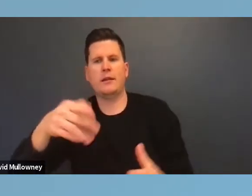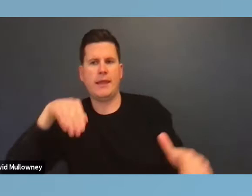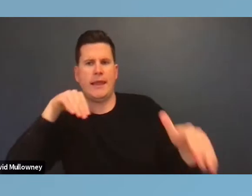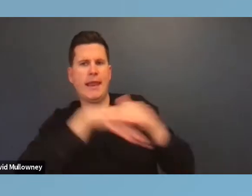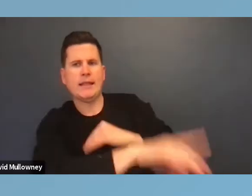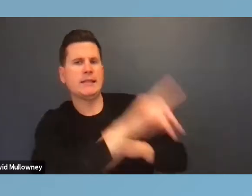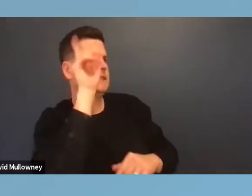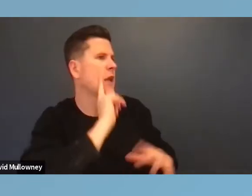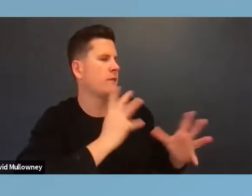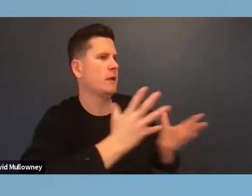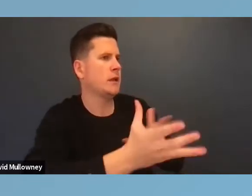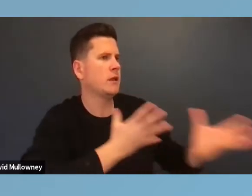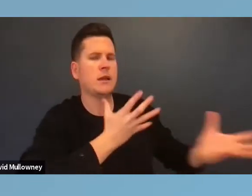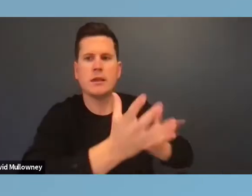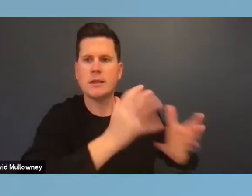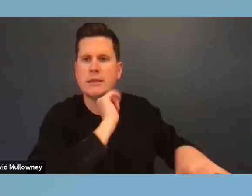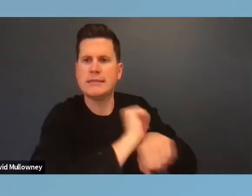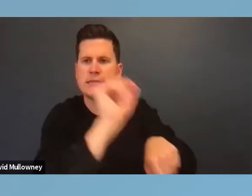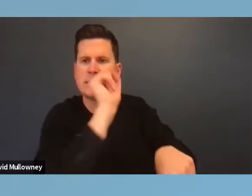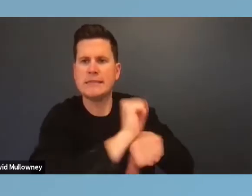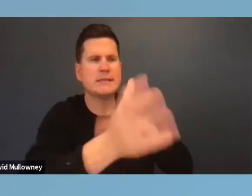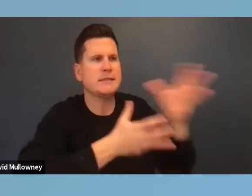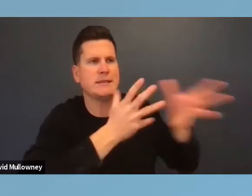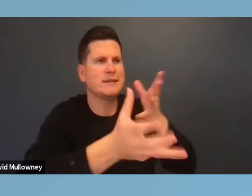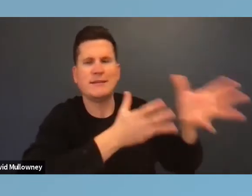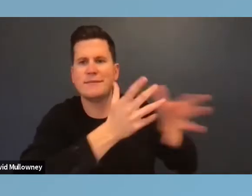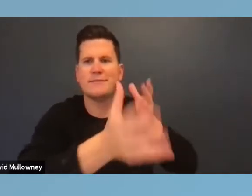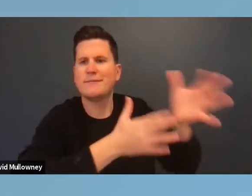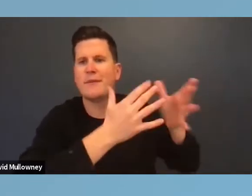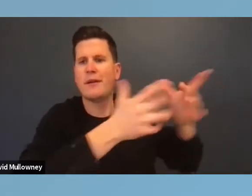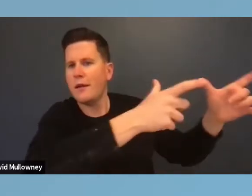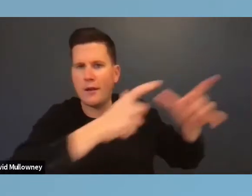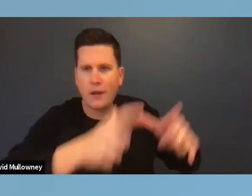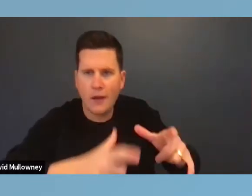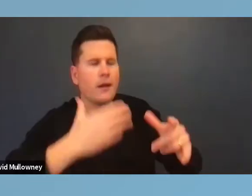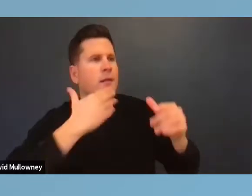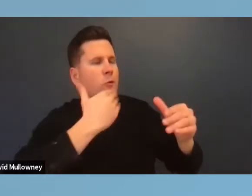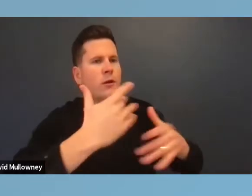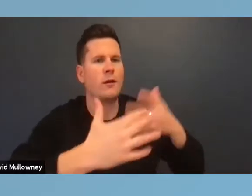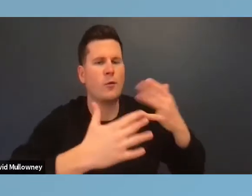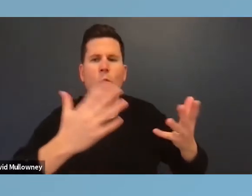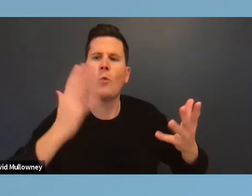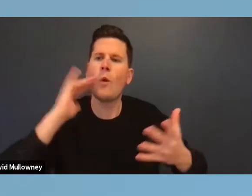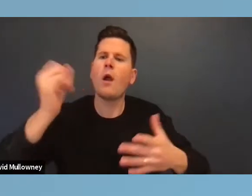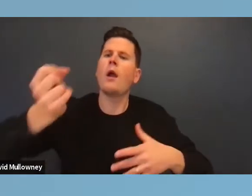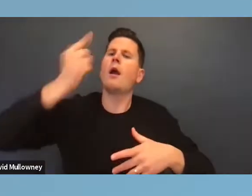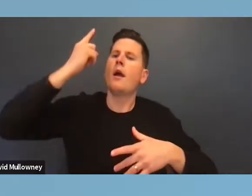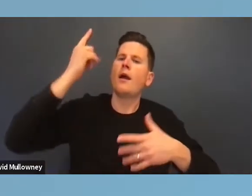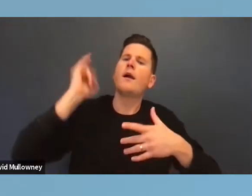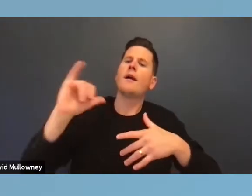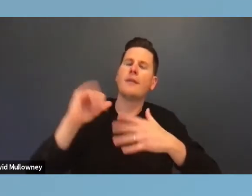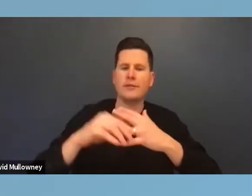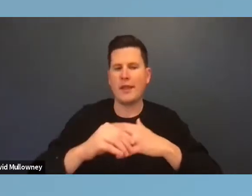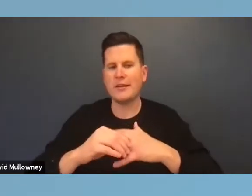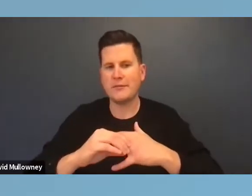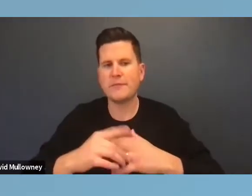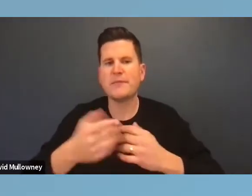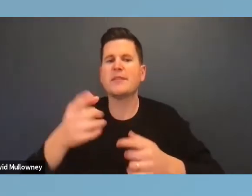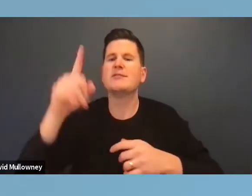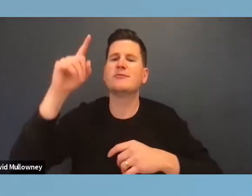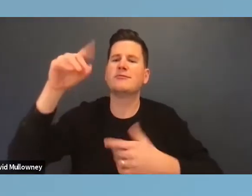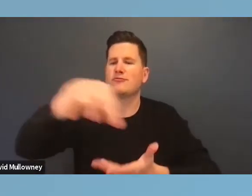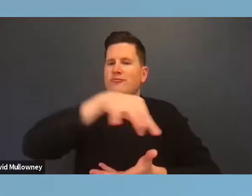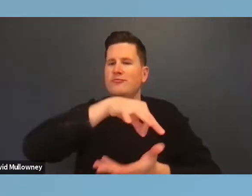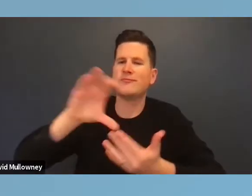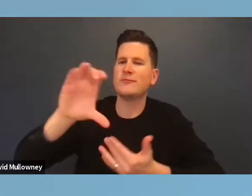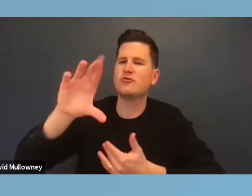has deaf staff so that we can just sign. And now hearing people understand the struggle that we face when